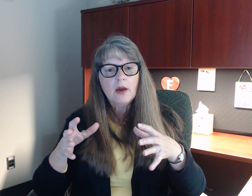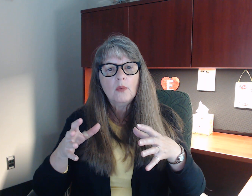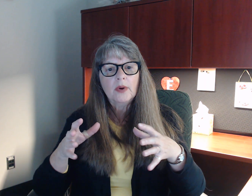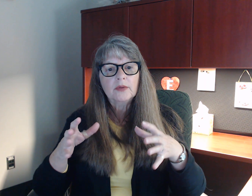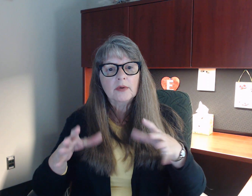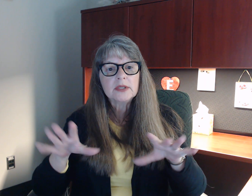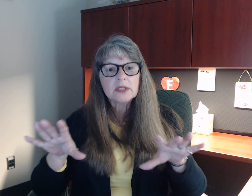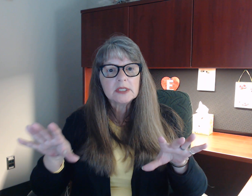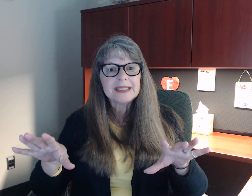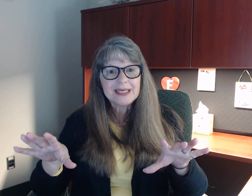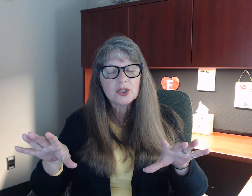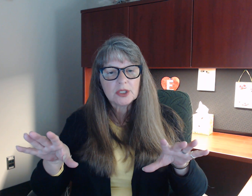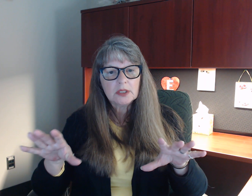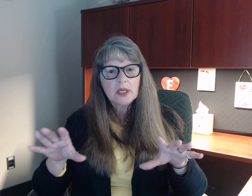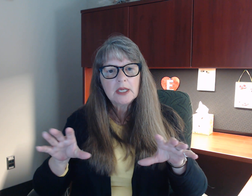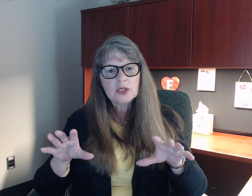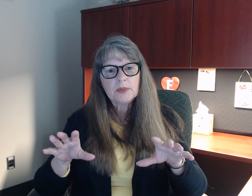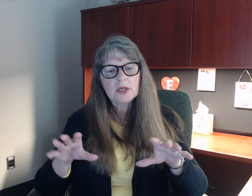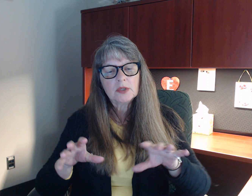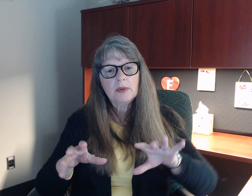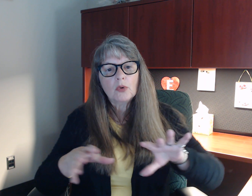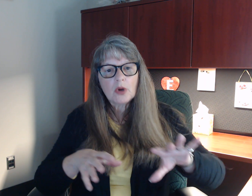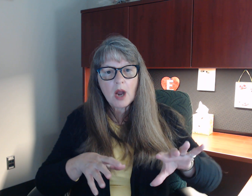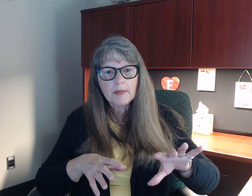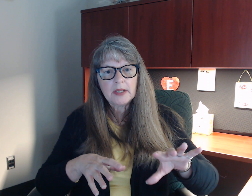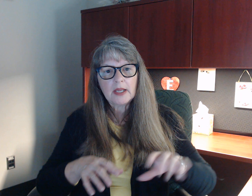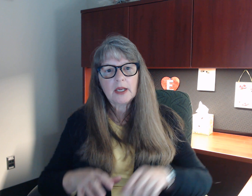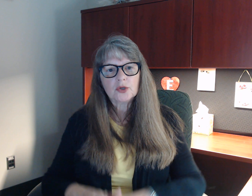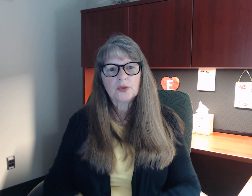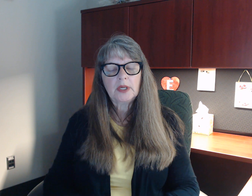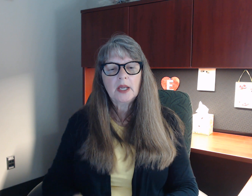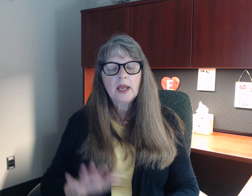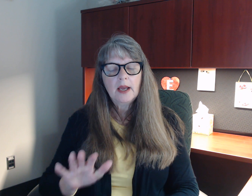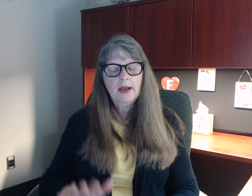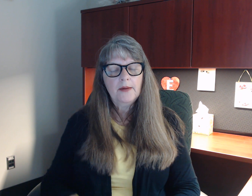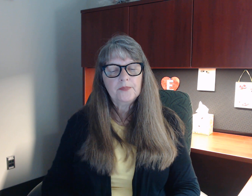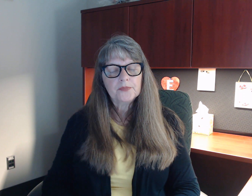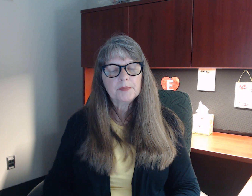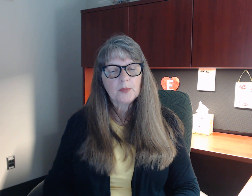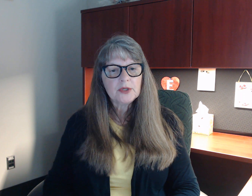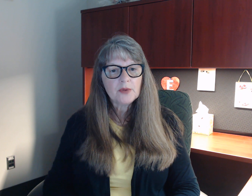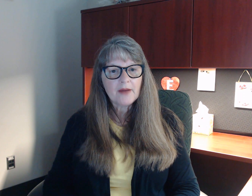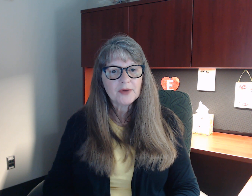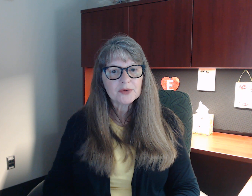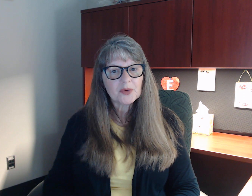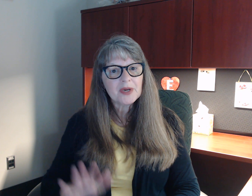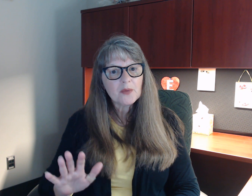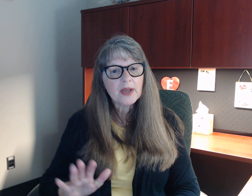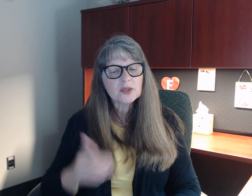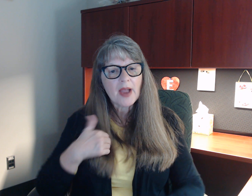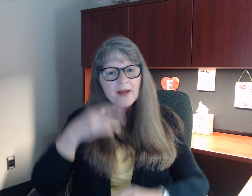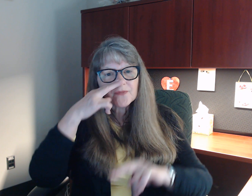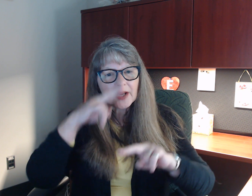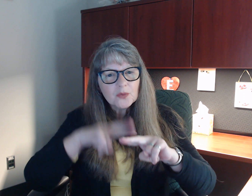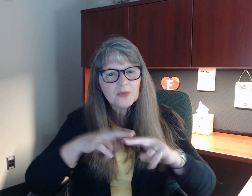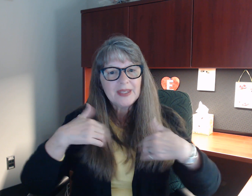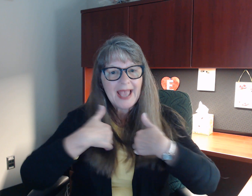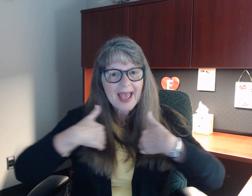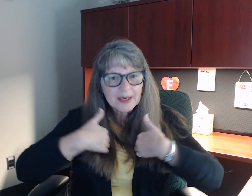where there is a distinction. It's because it'd be more common in that country. But we do have those. So anyway, so have fun with the